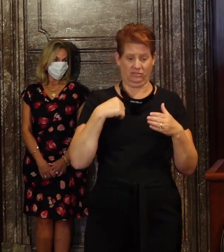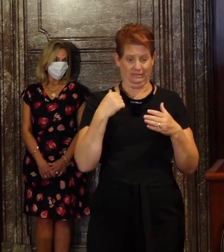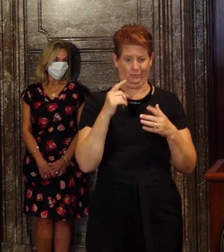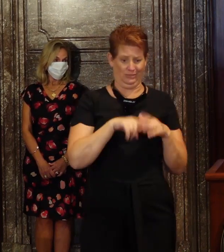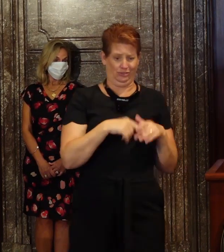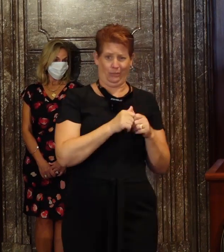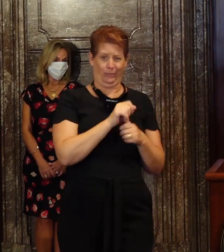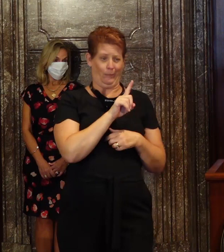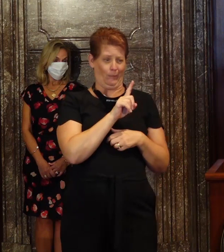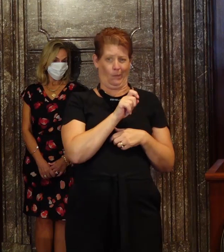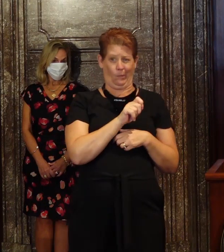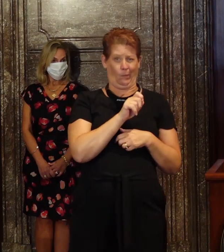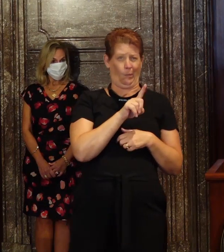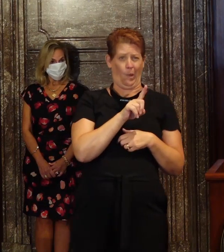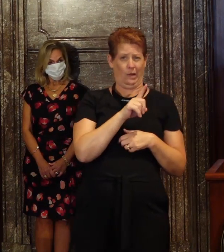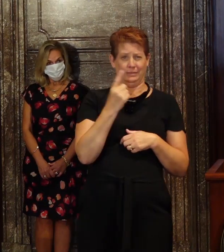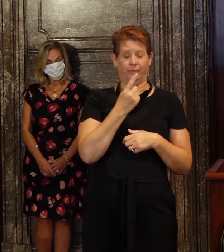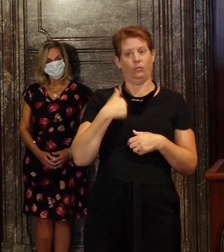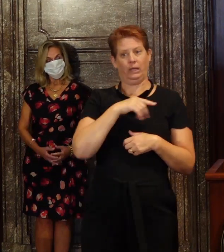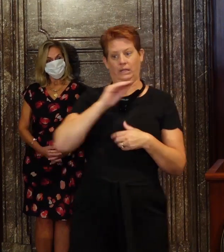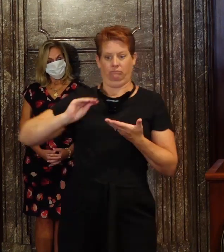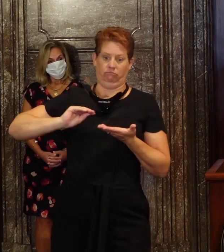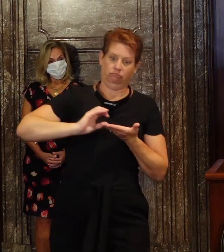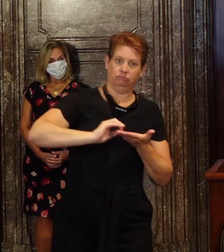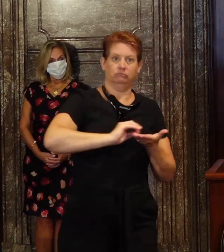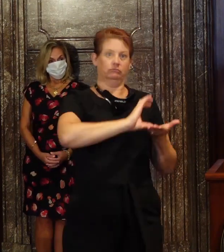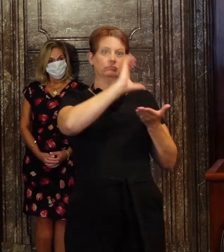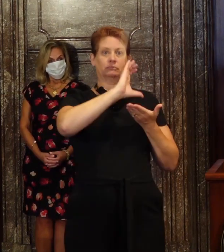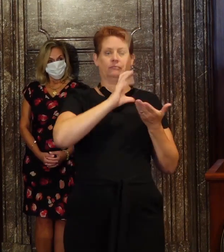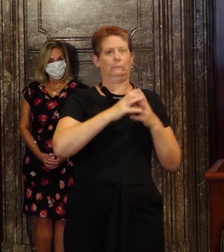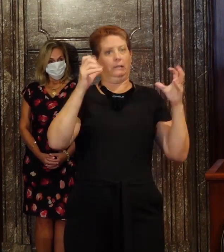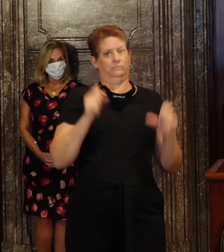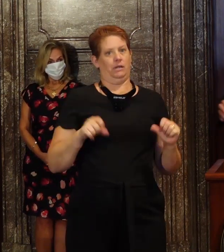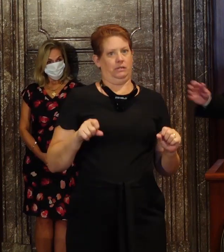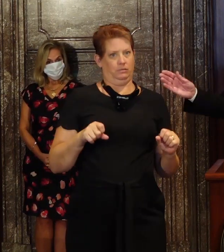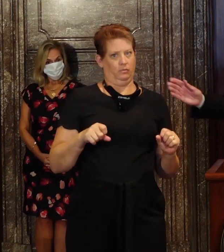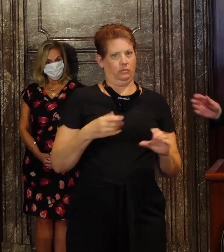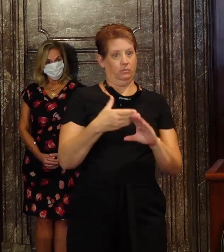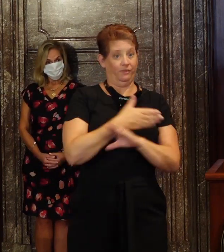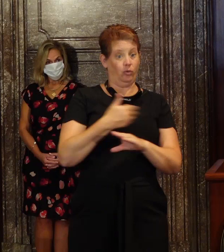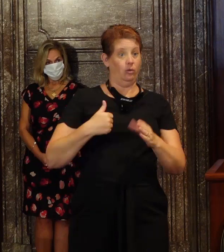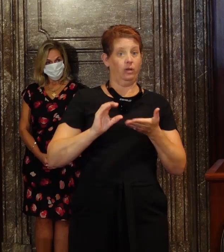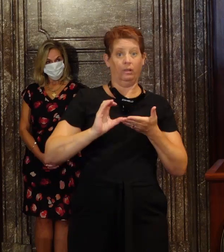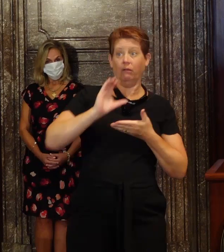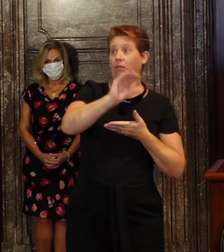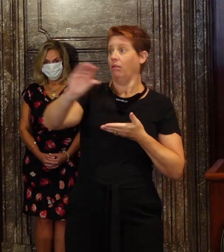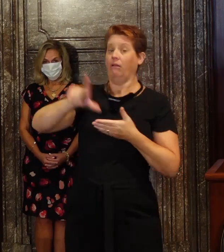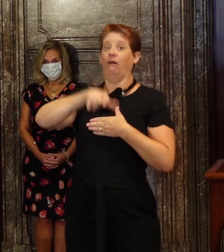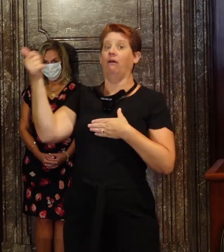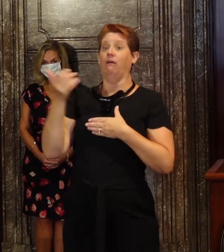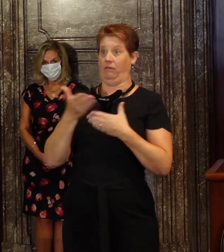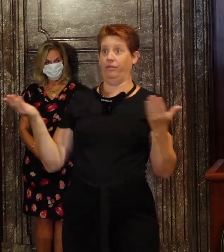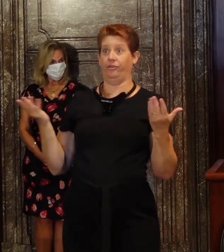about 1.1. So we need to fill that back up as far as we can before we start putting money on other things, because